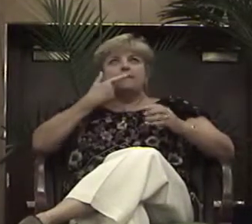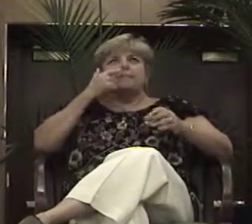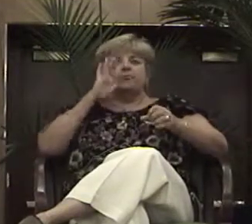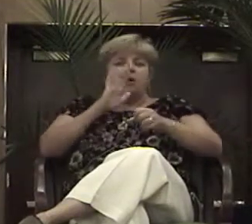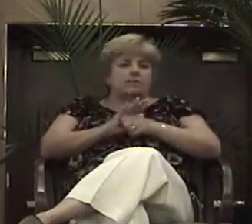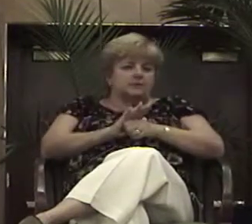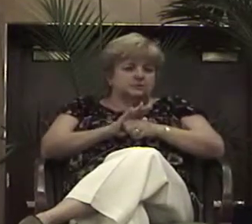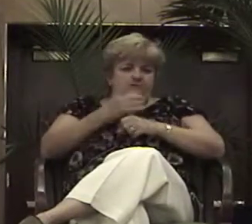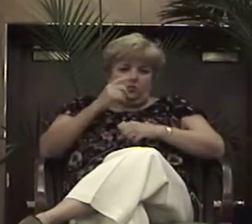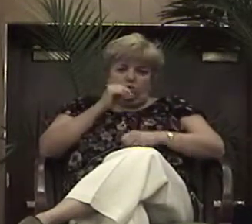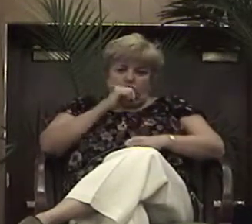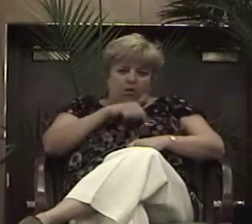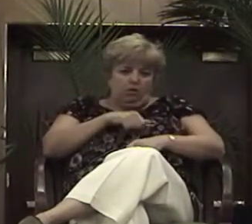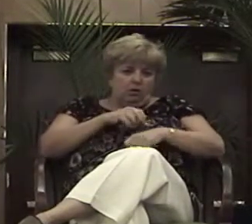drunk.